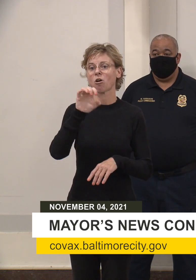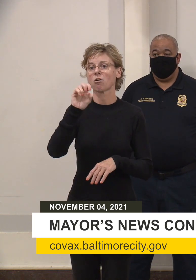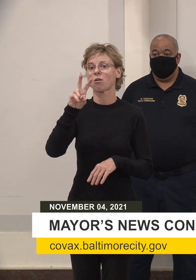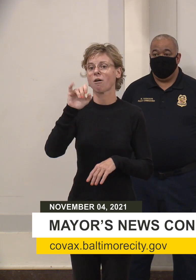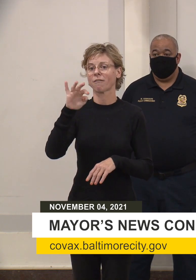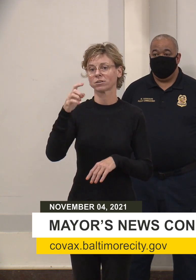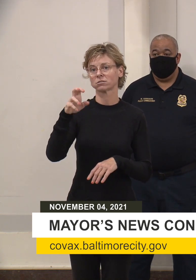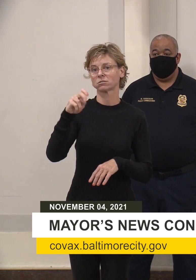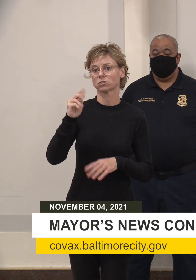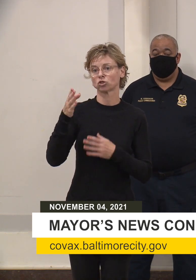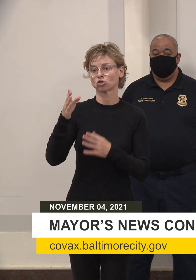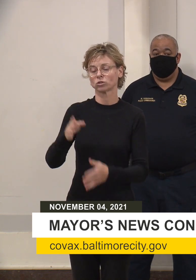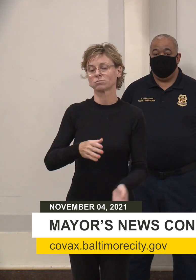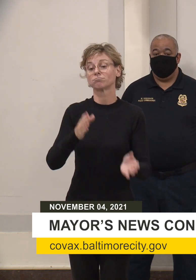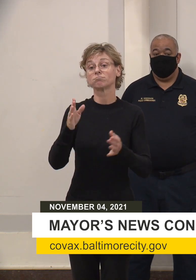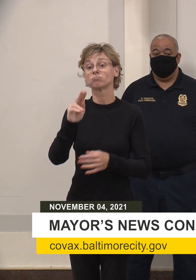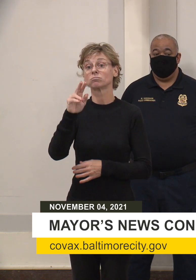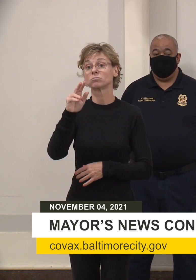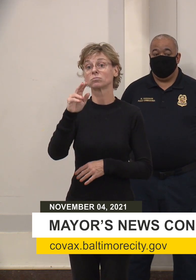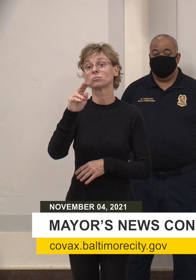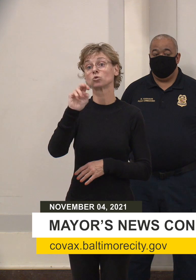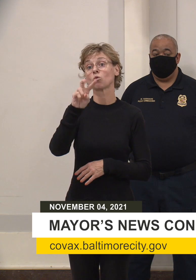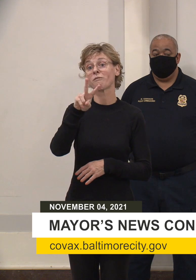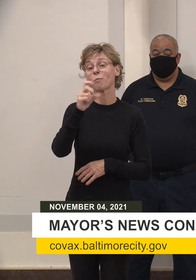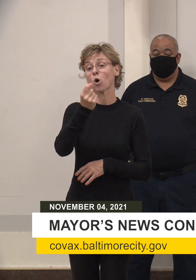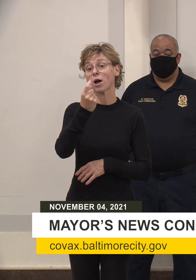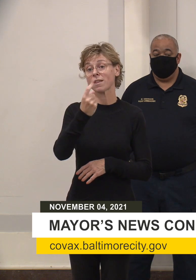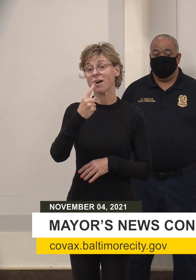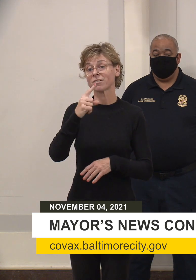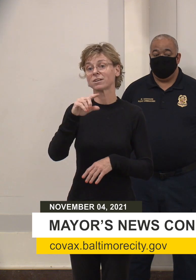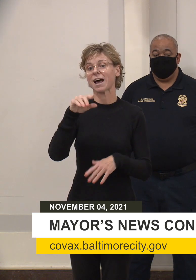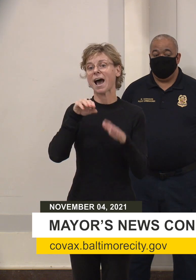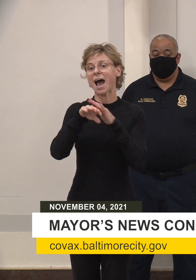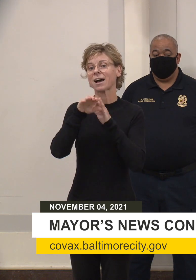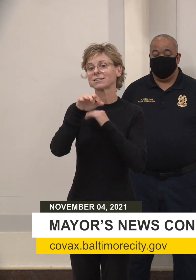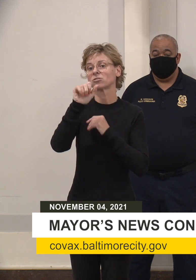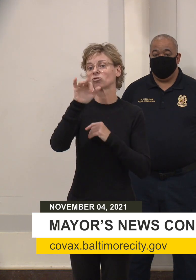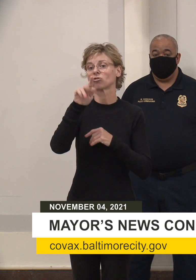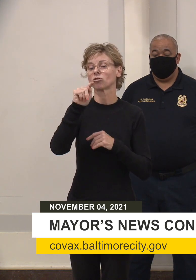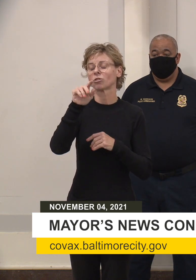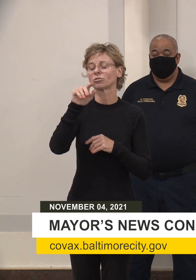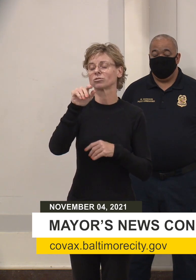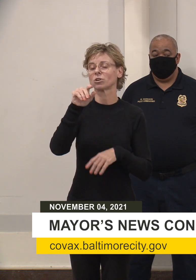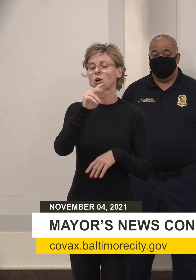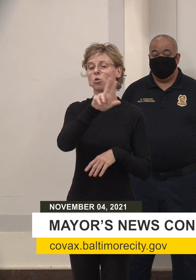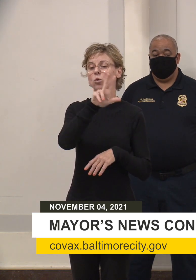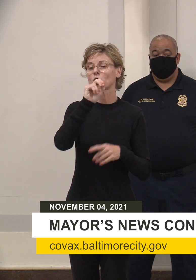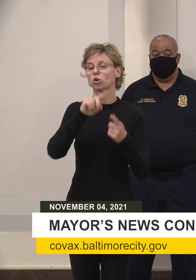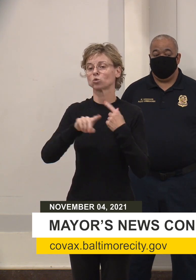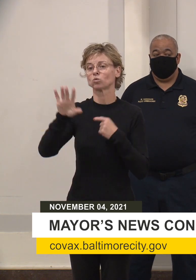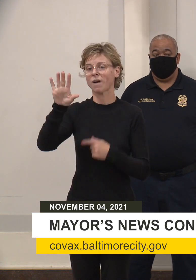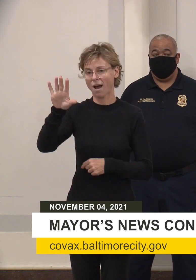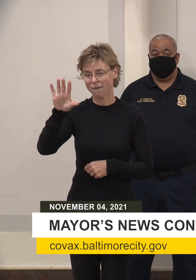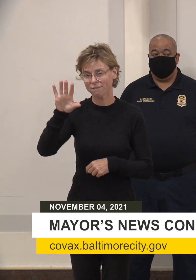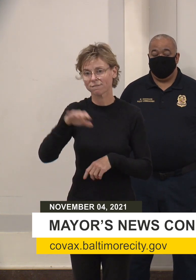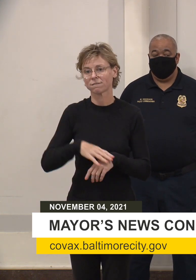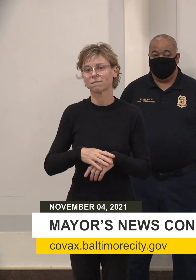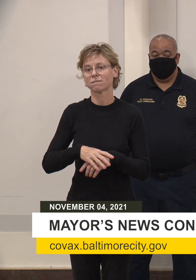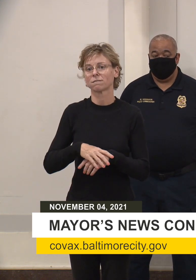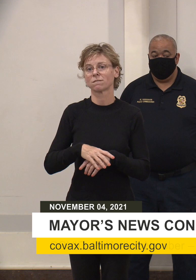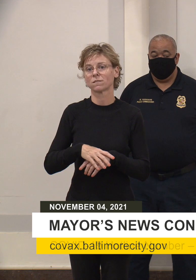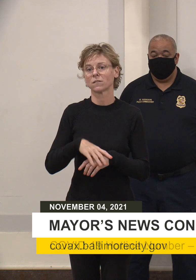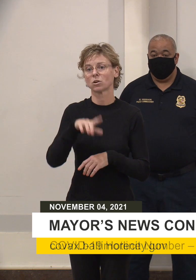Street. On Thursday, November 11th, we will be at Access Art from 3:30 p.m. to 5:30 p.m., located